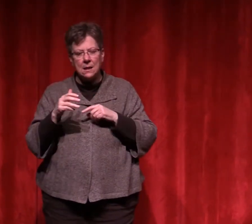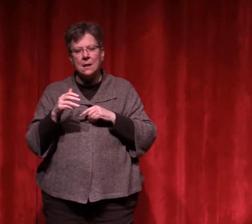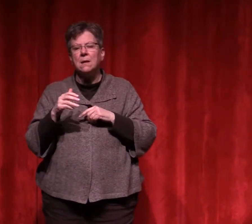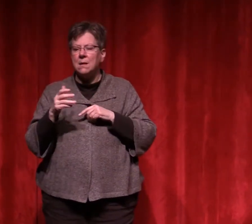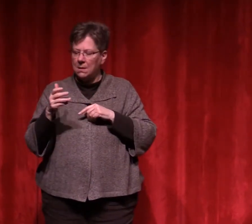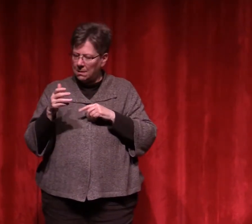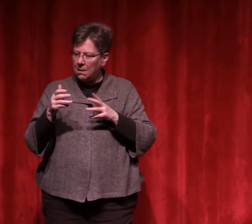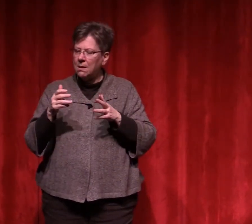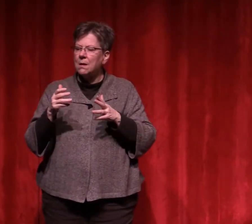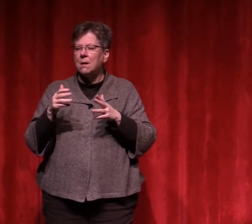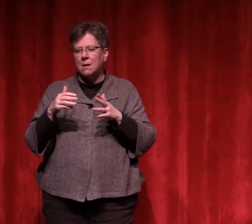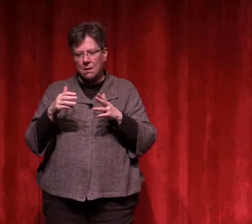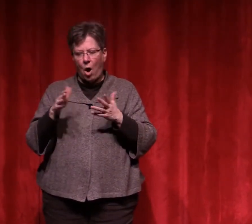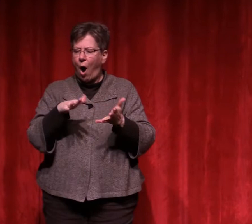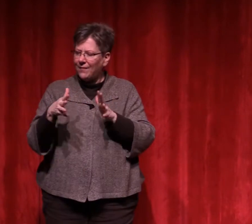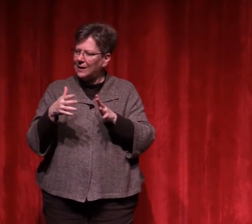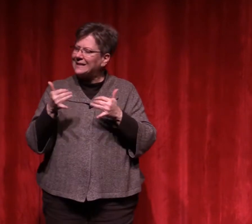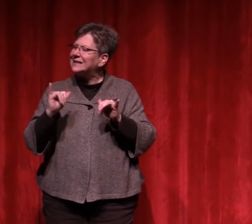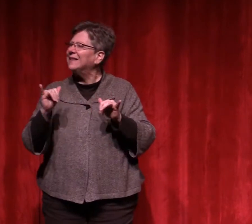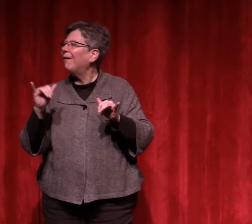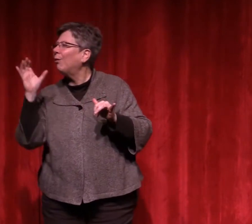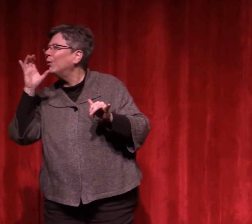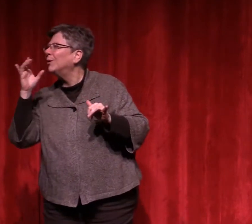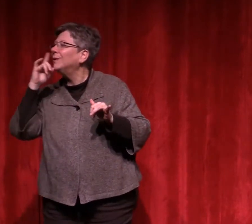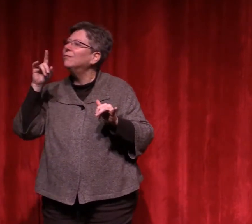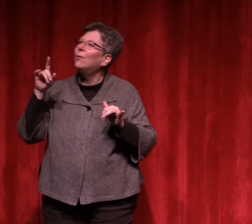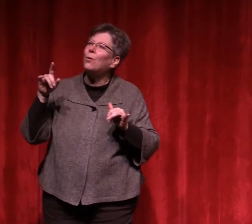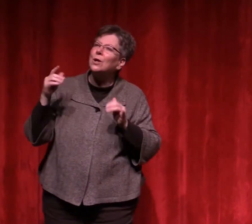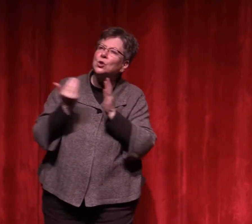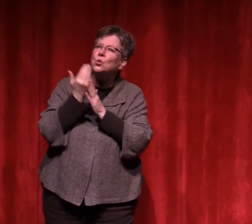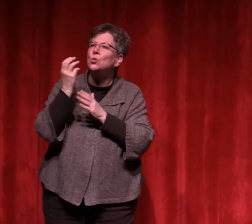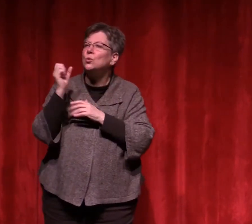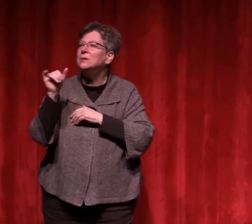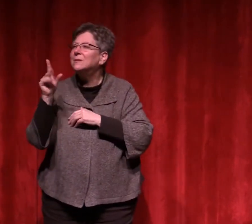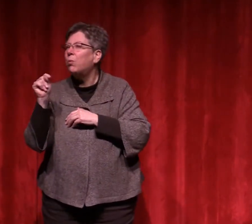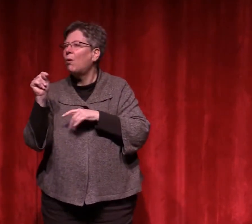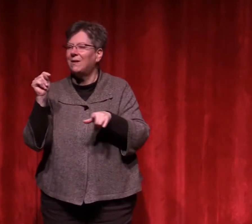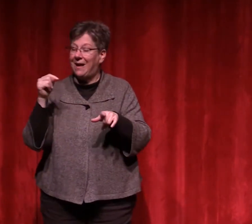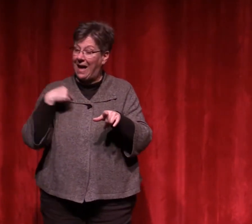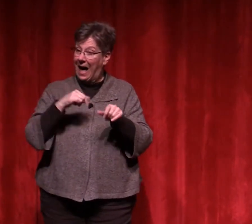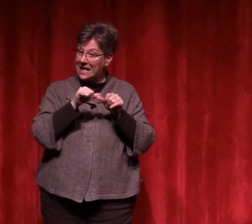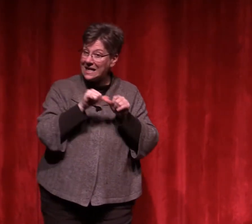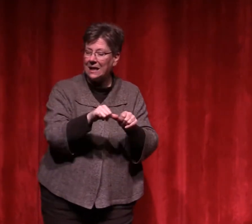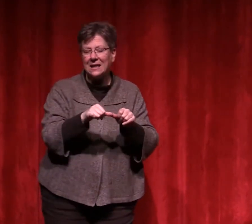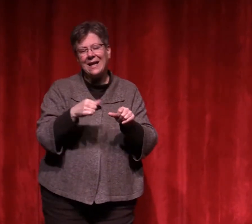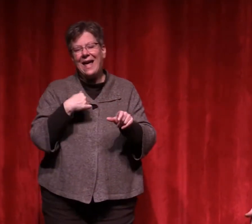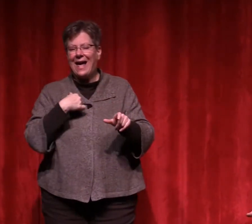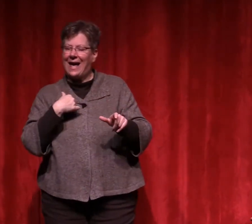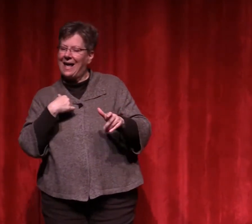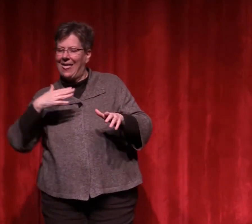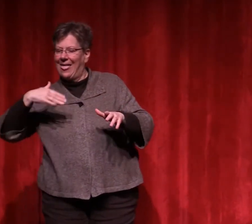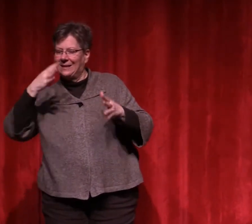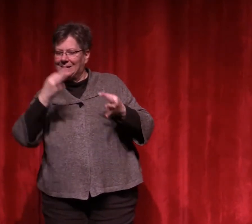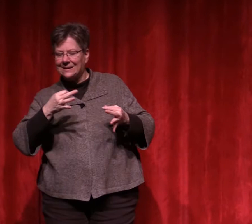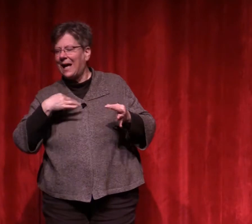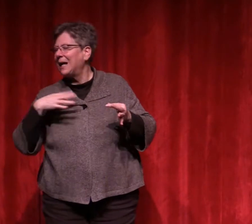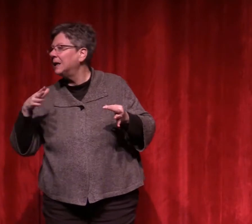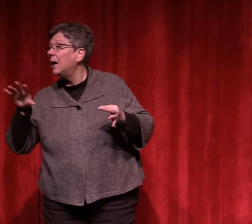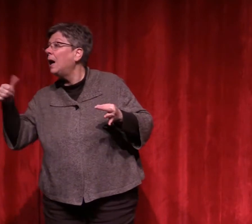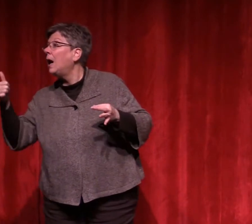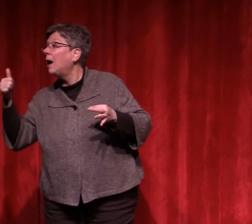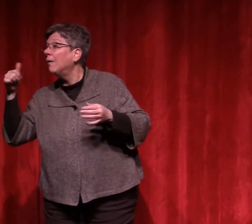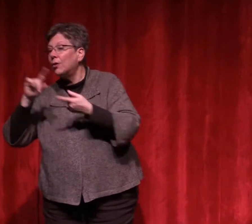off and on, still looking for a new sport. Wasn't really thinking that that was my path. So other friends